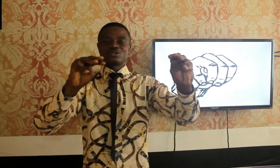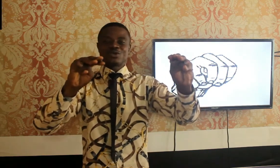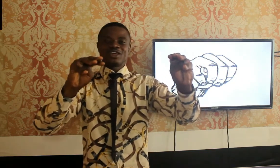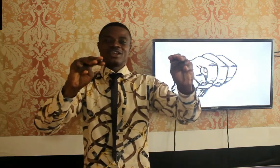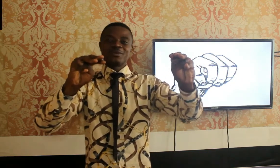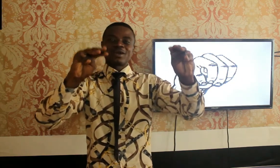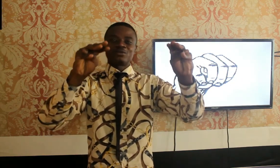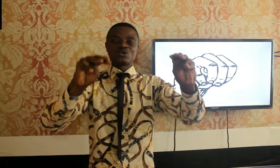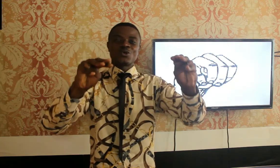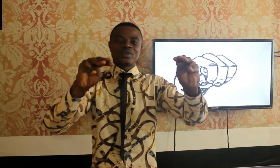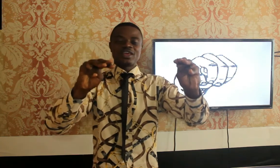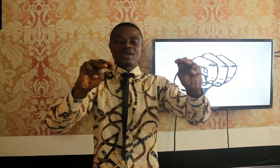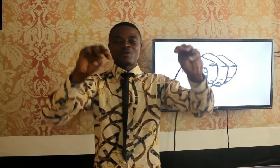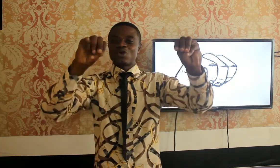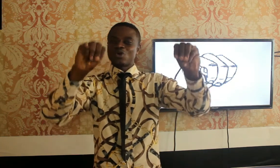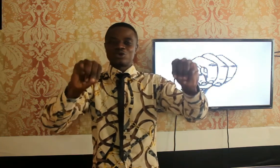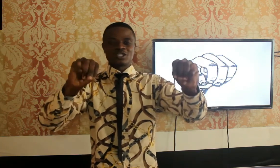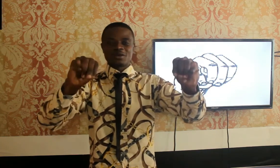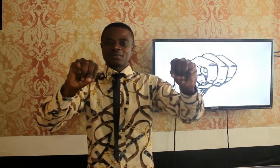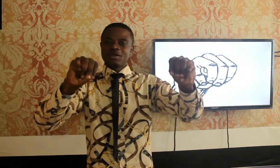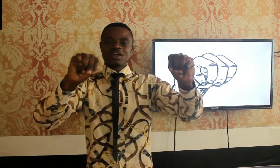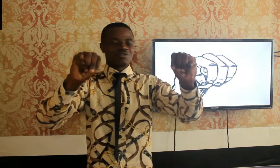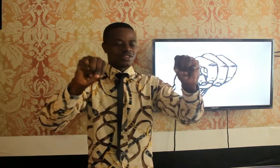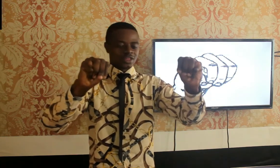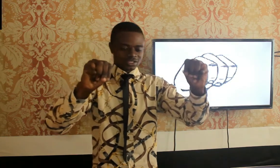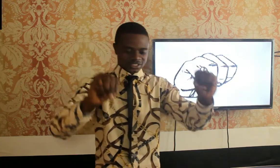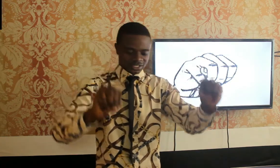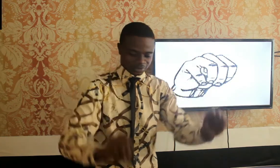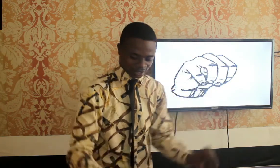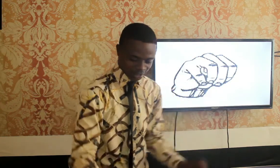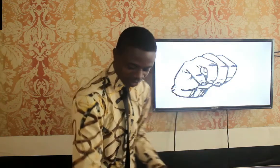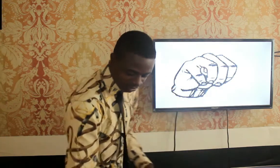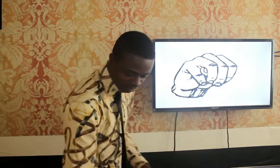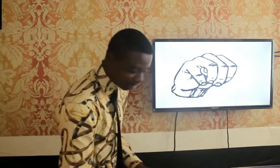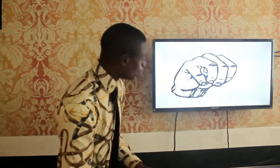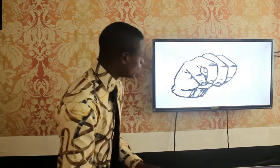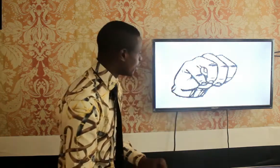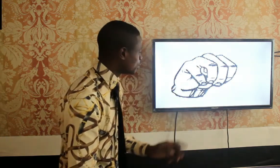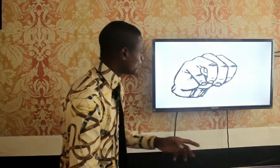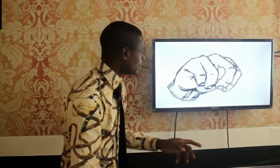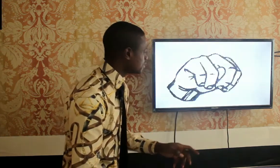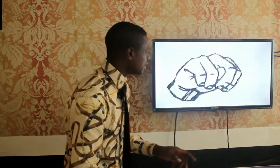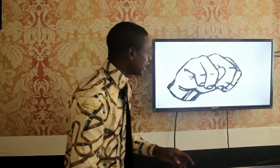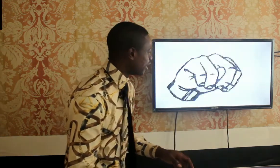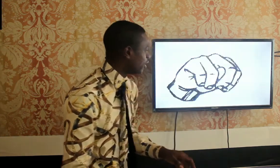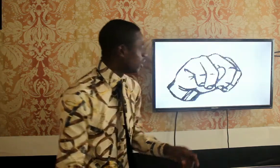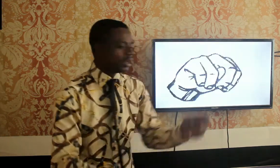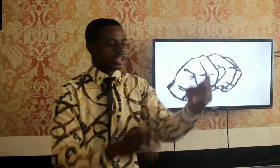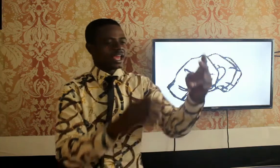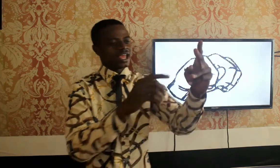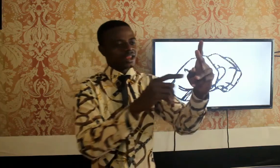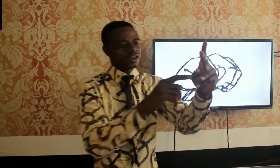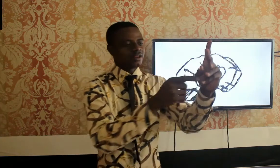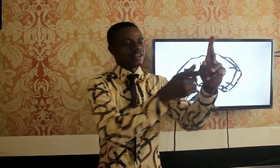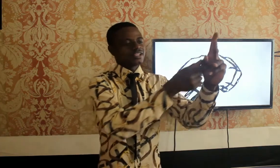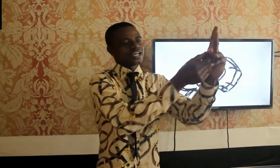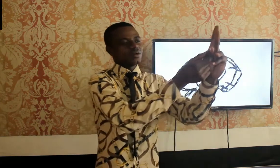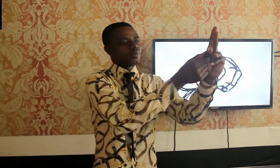this way. It becomes open M or close M. Everything is accepted. Very good. The next one is N. The N, the thumb